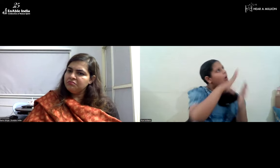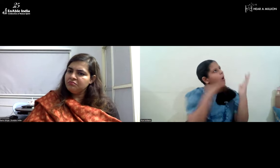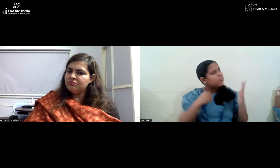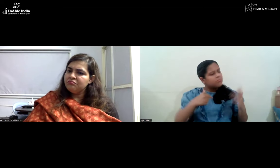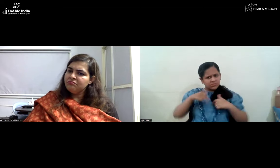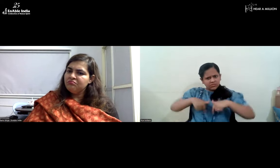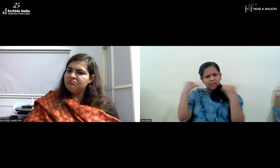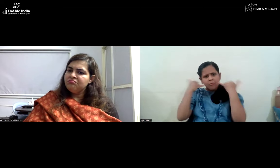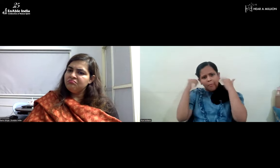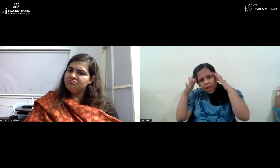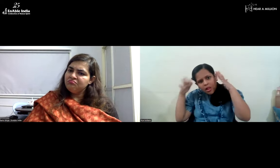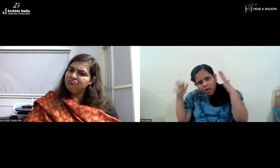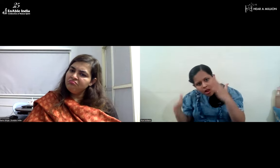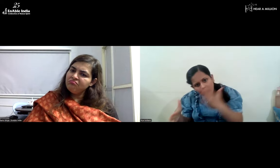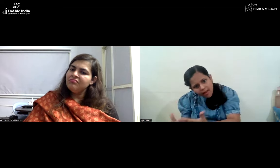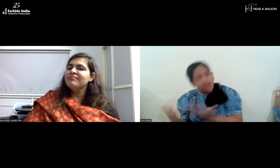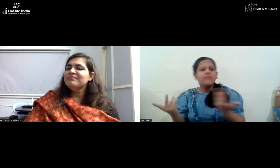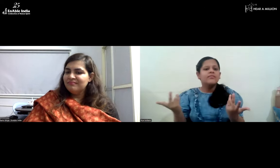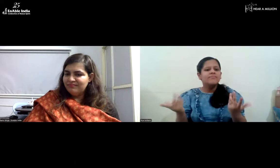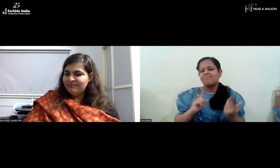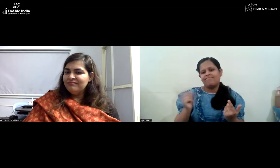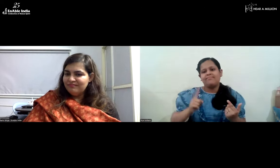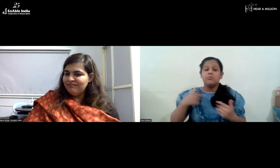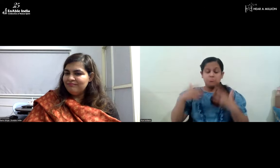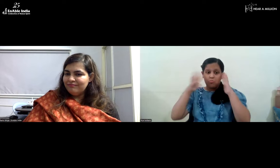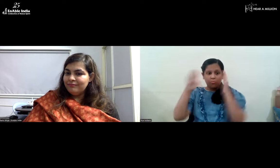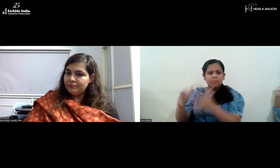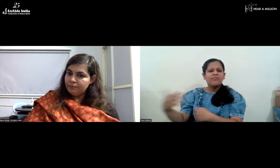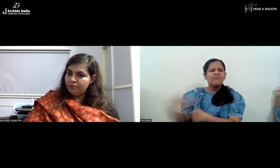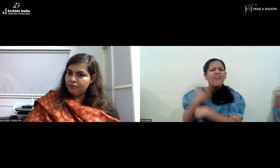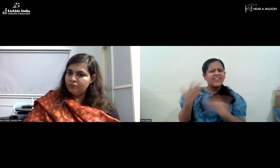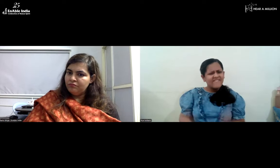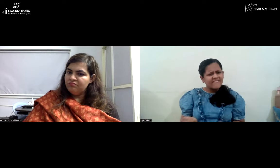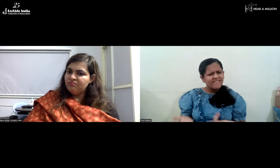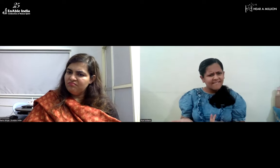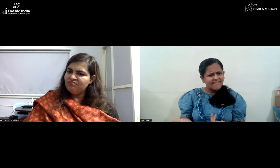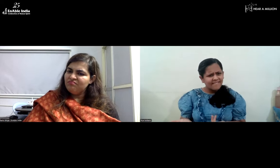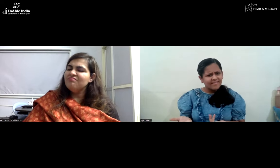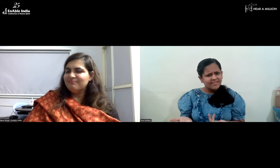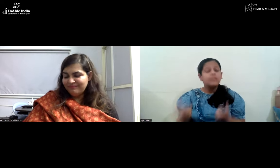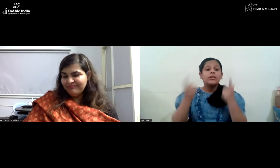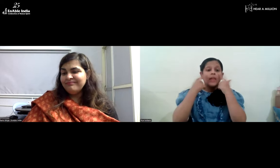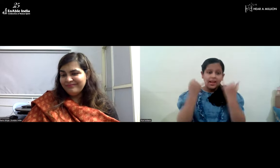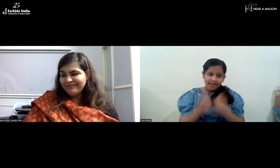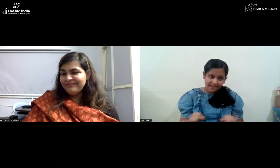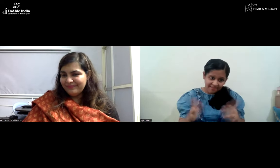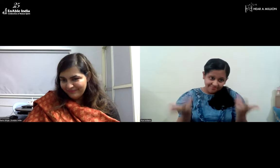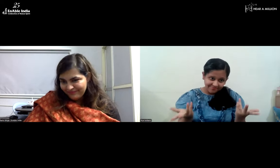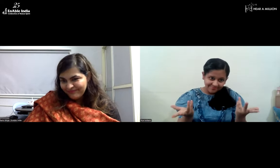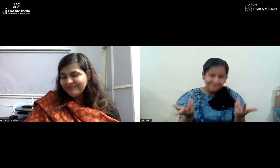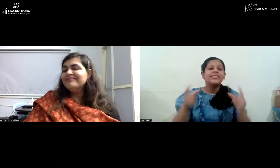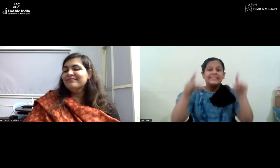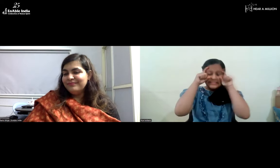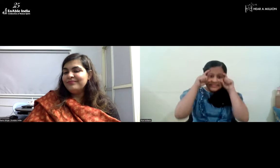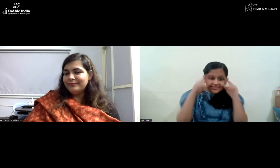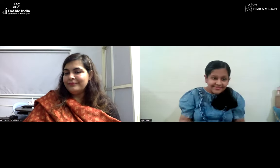I'm going to add on a few more questions and ask you five questions. Is that okay? No, no, I was just kidding. It'll be two